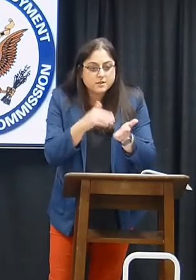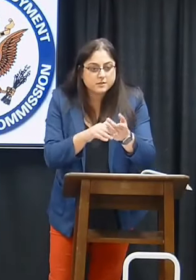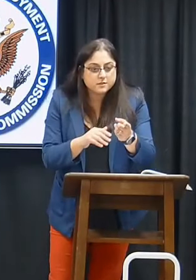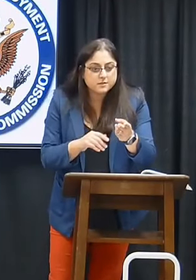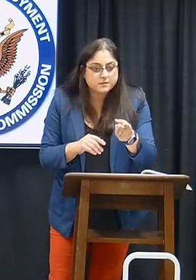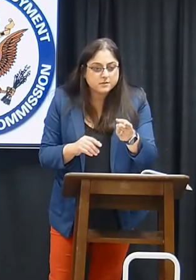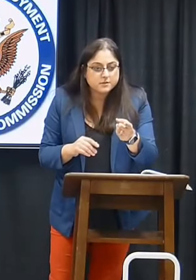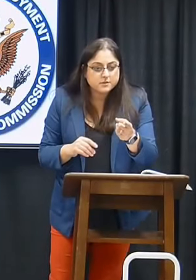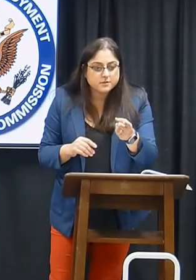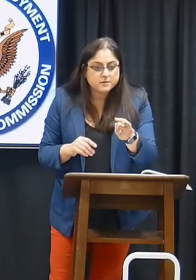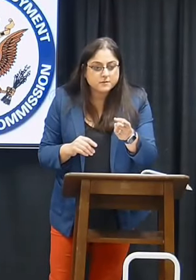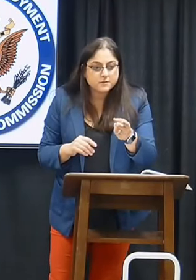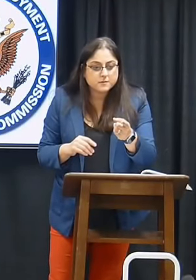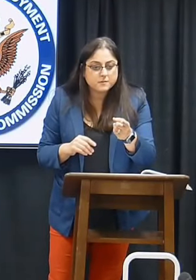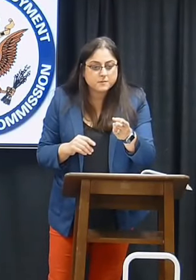Is there a technical definition?